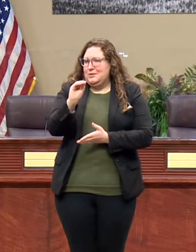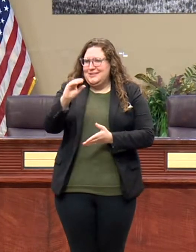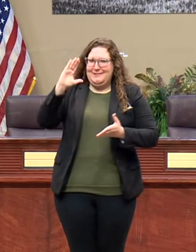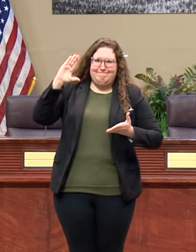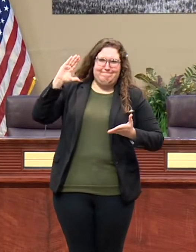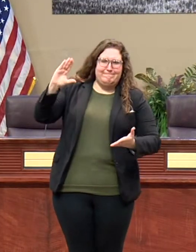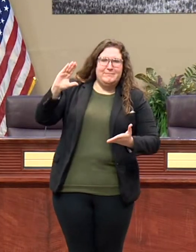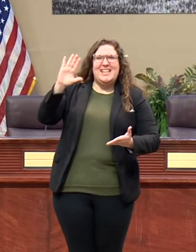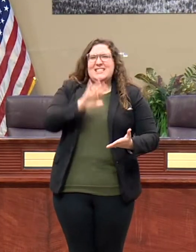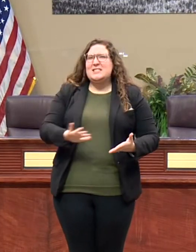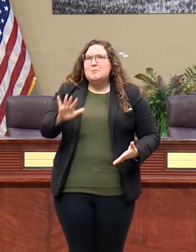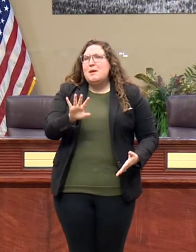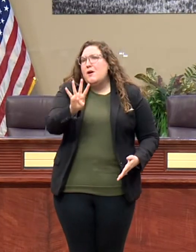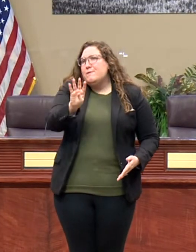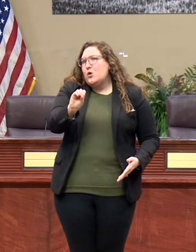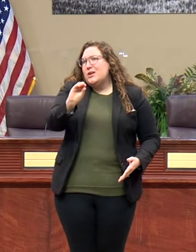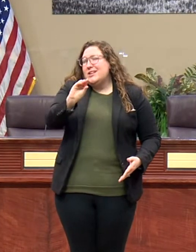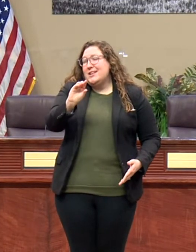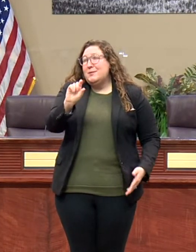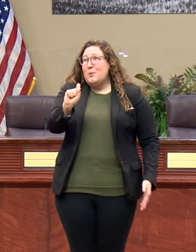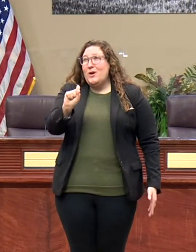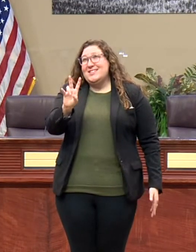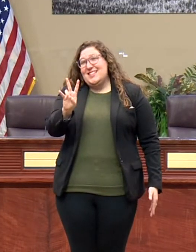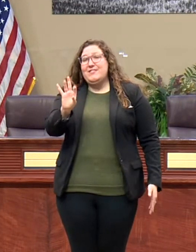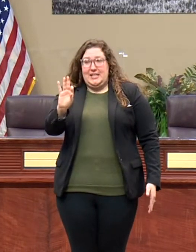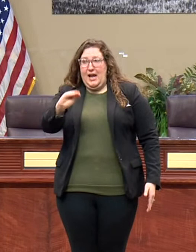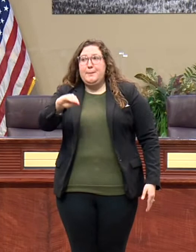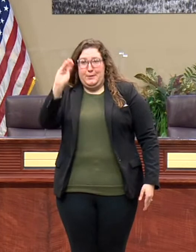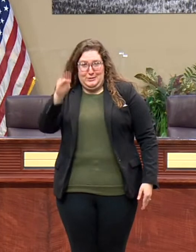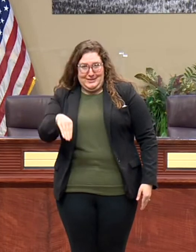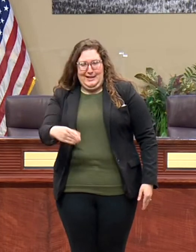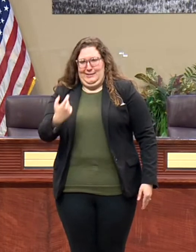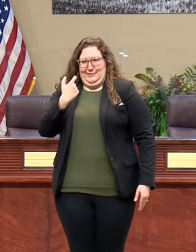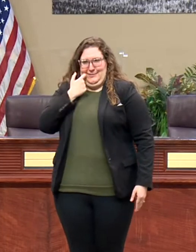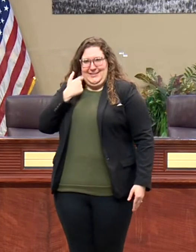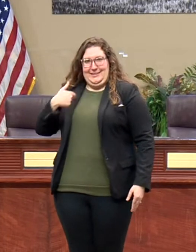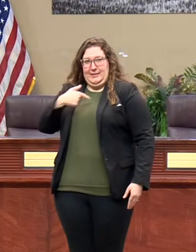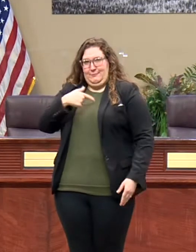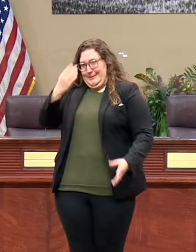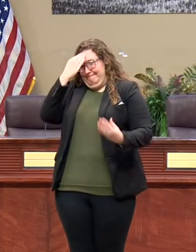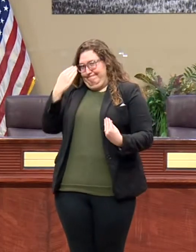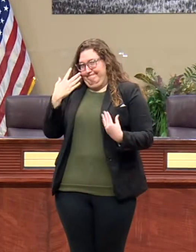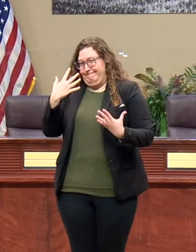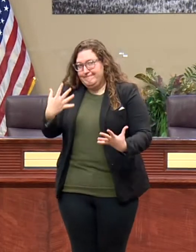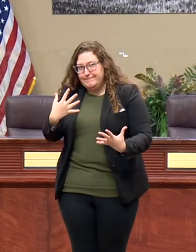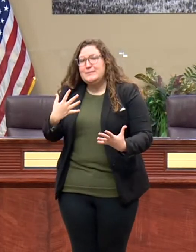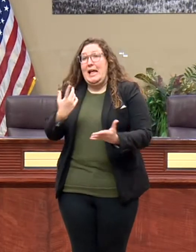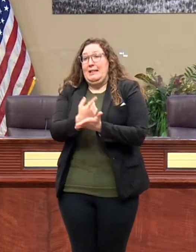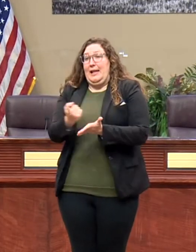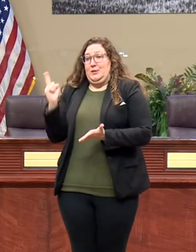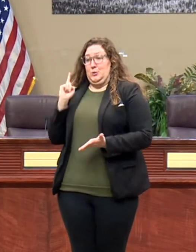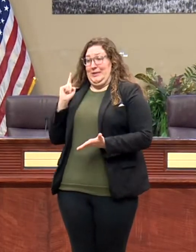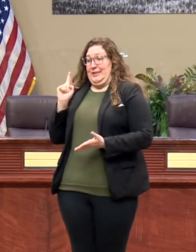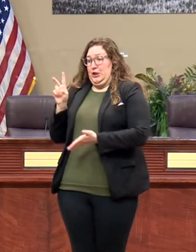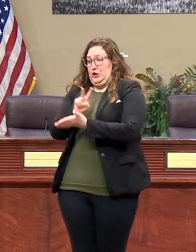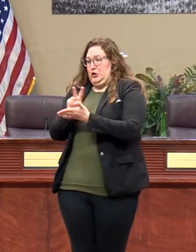is 40.79%. And at the last news conference, the last time we spoke, the 14-day average